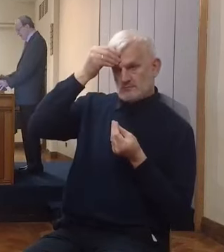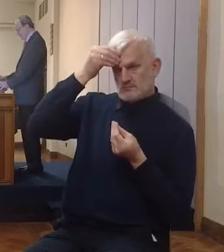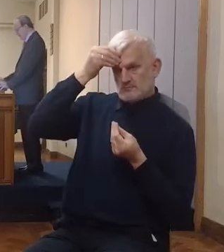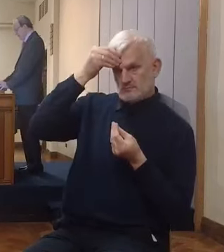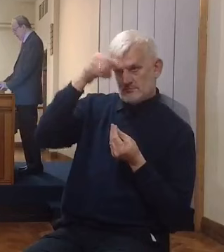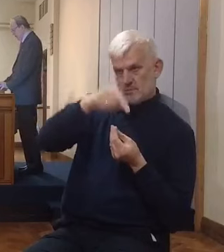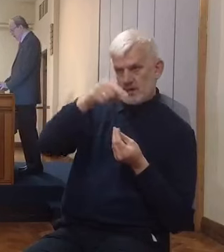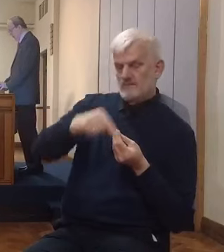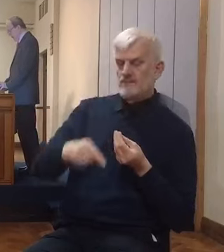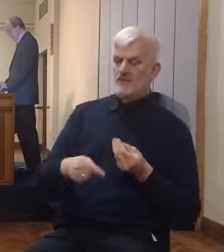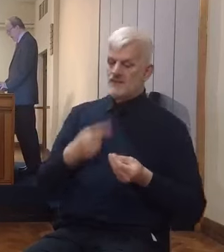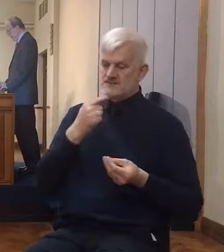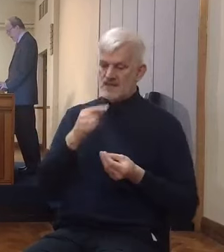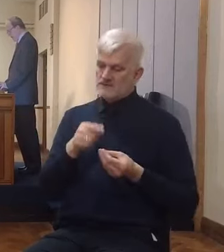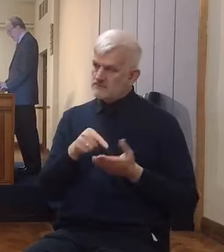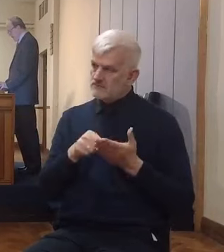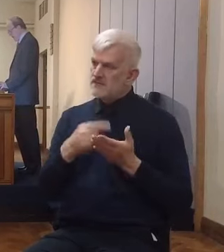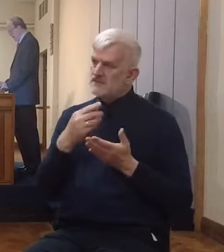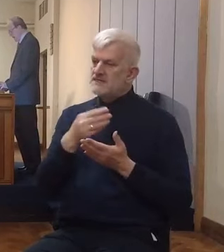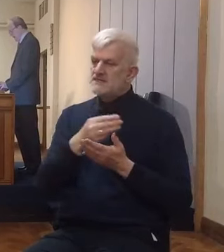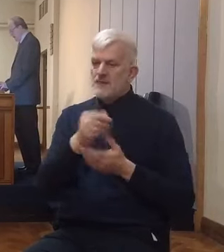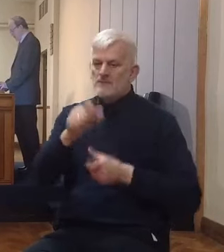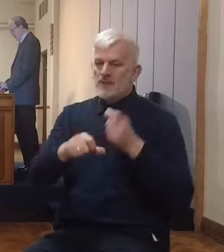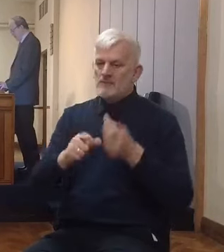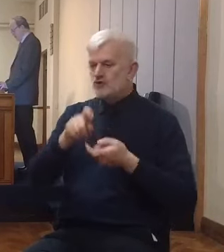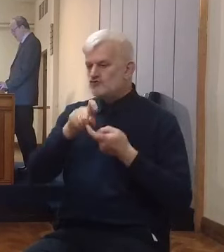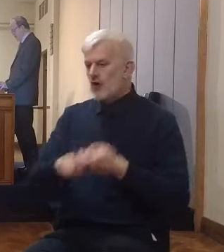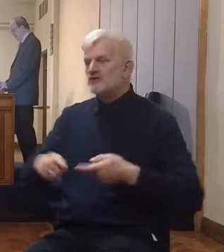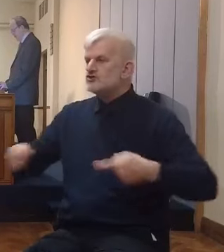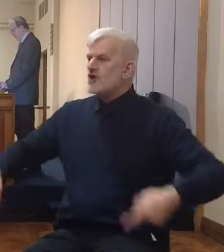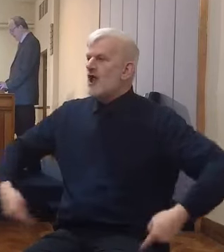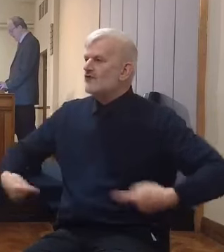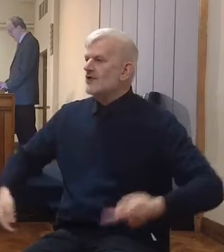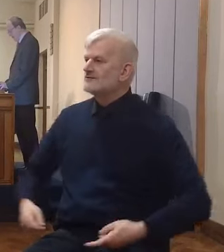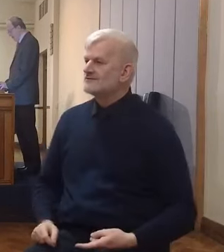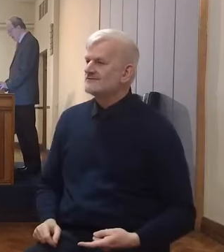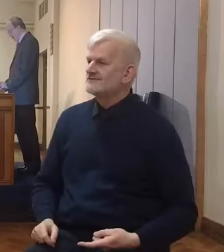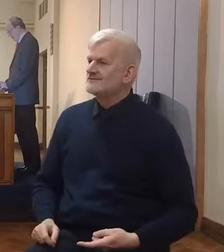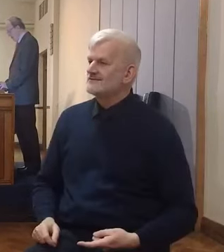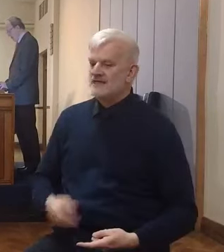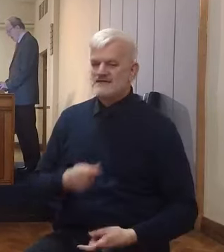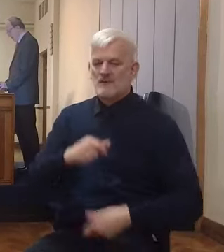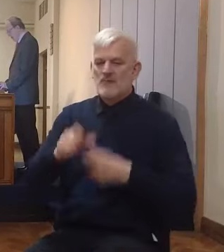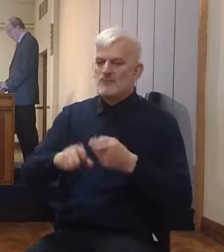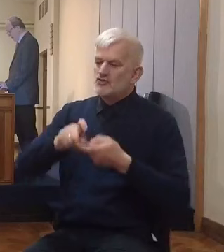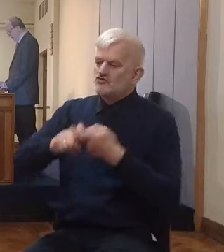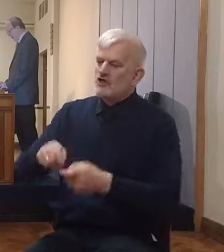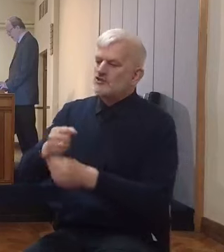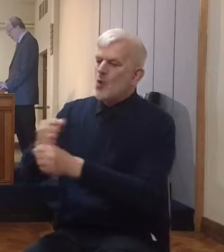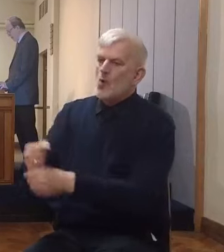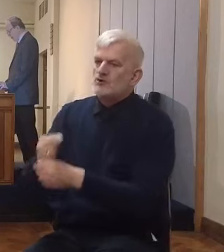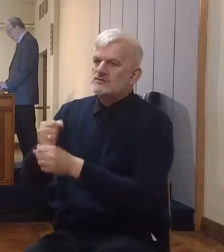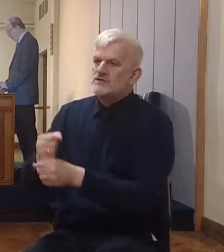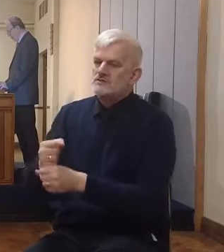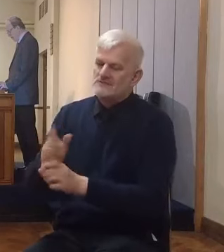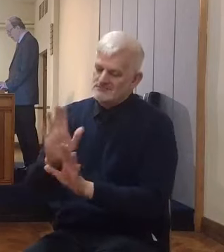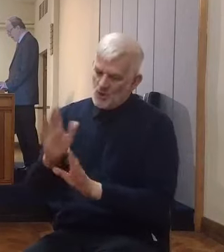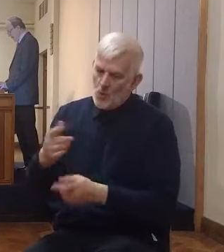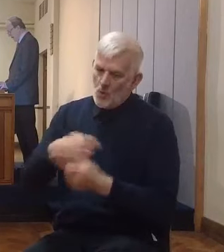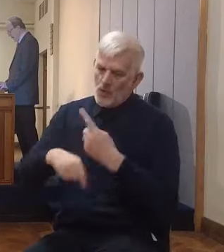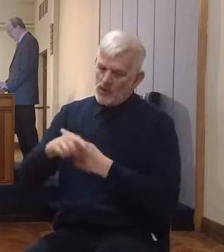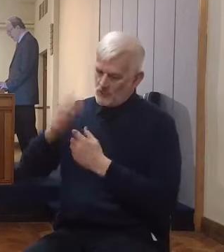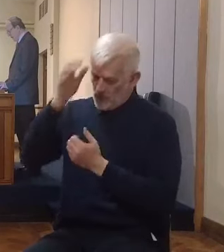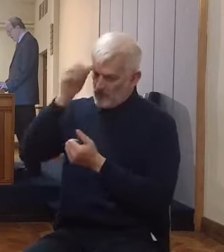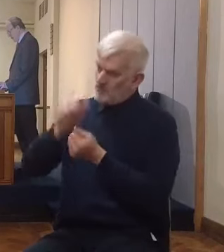days. Some trust in chariots, and some in horses, but we will remember the name of the Lord our